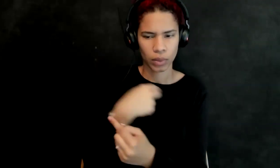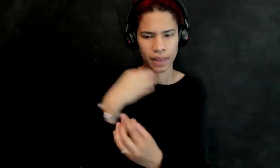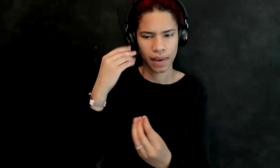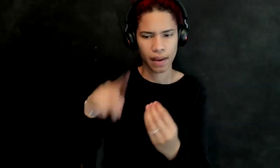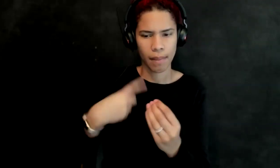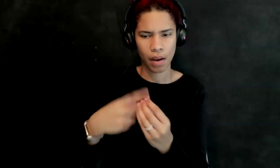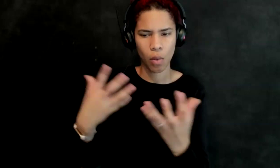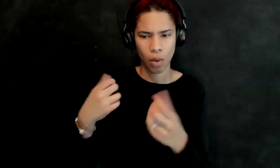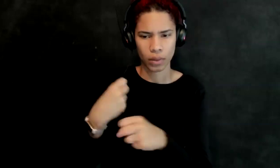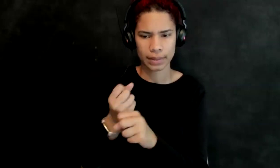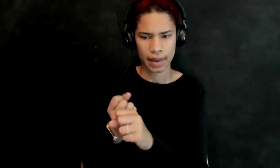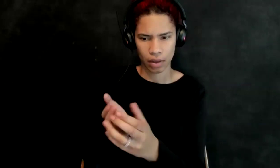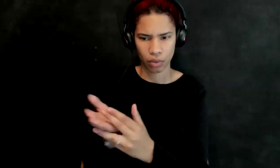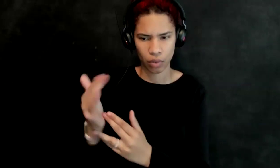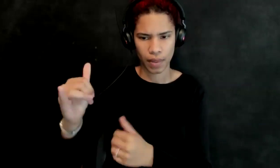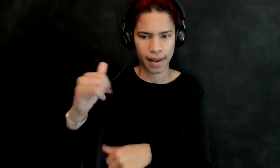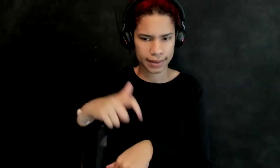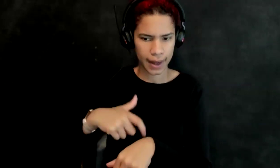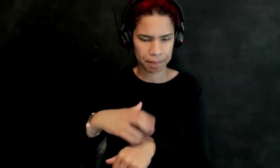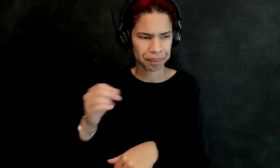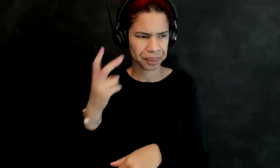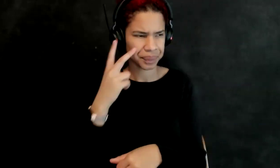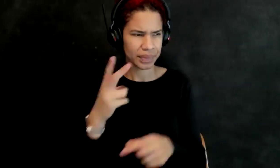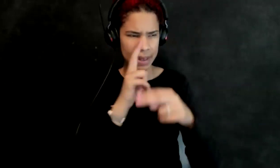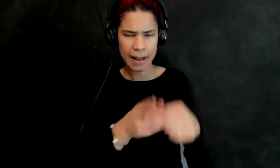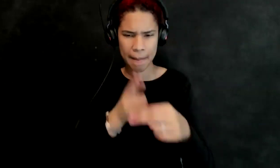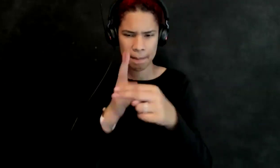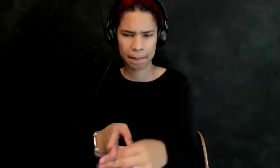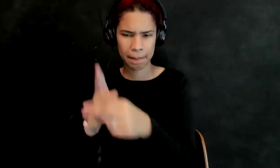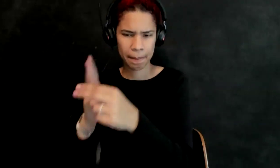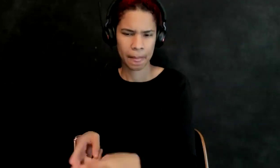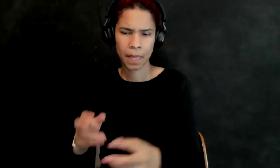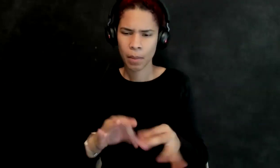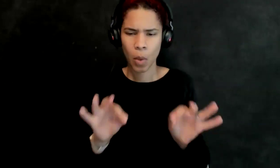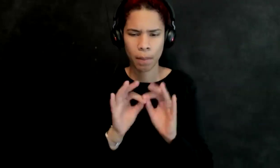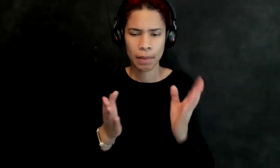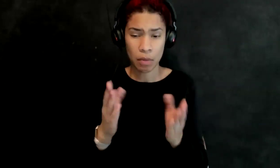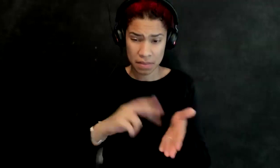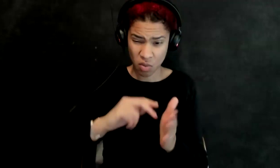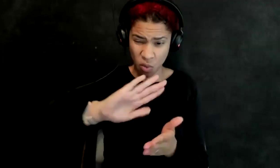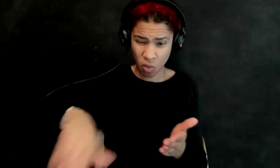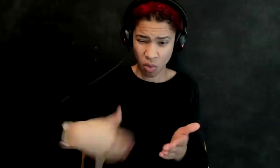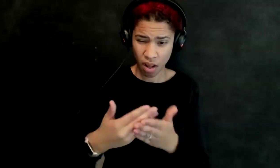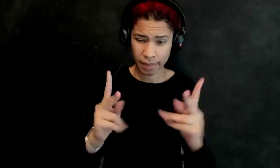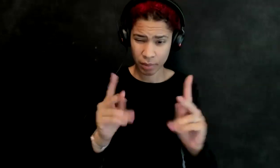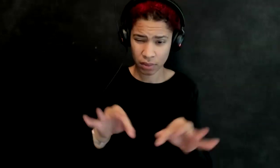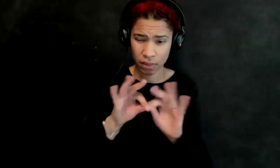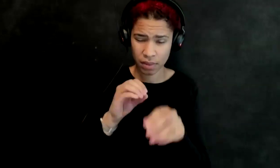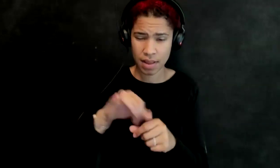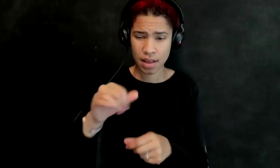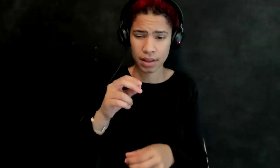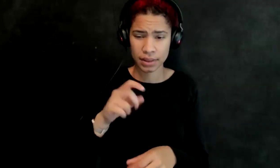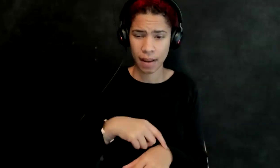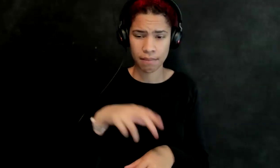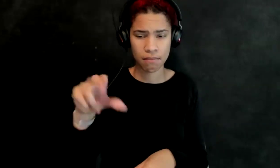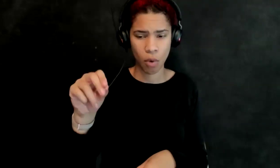there are a number of key figures from the Harlem Renaissance that by no means constitutes all of the people who were significant then, but